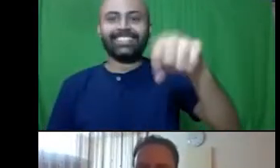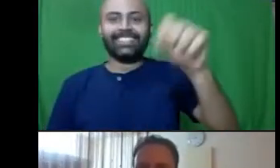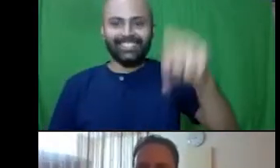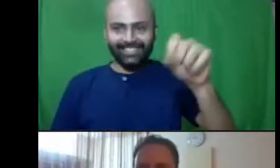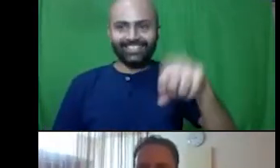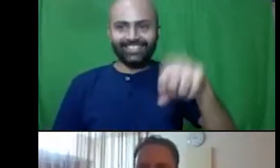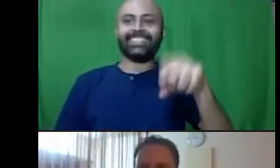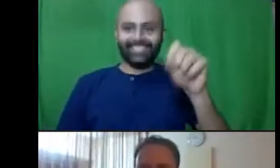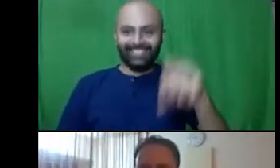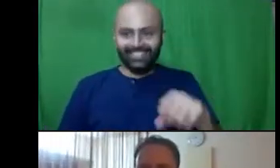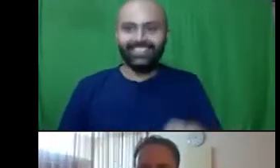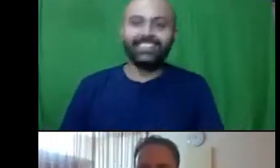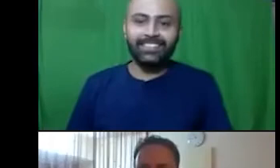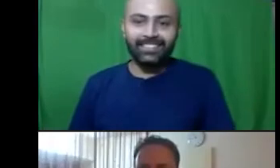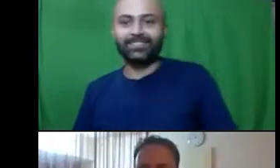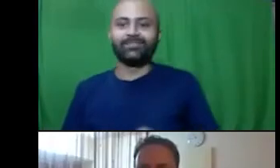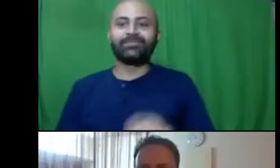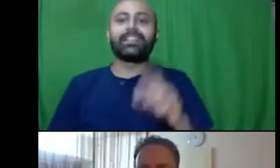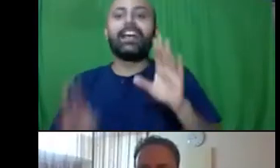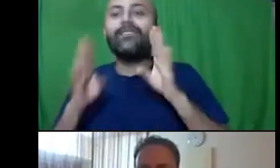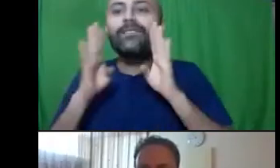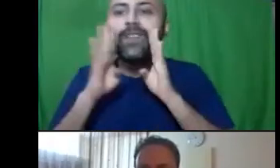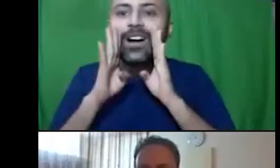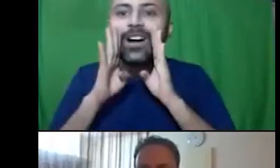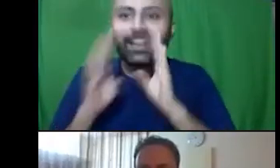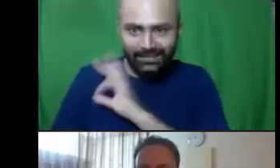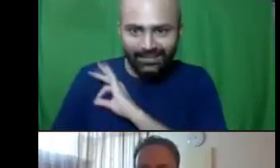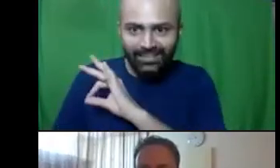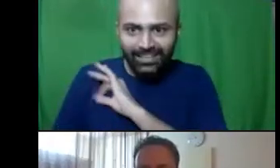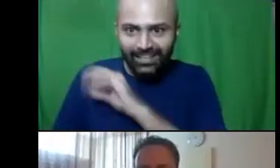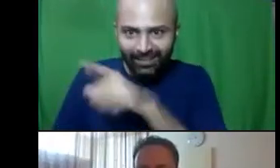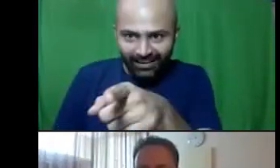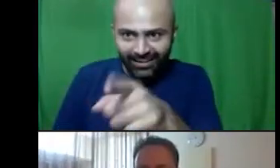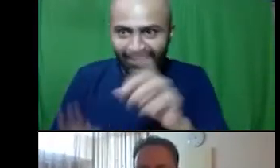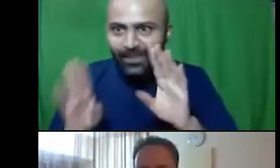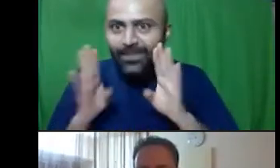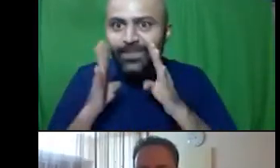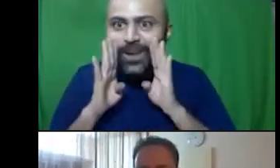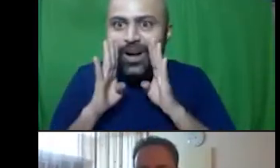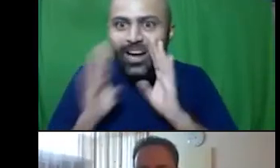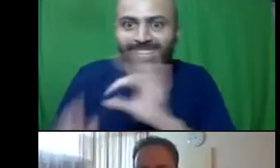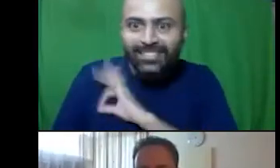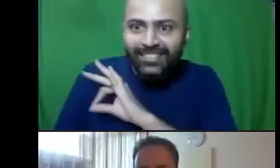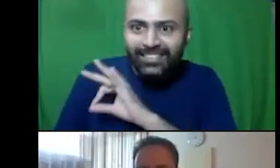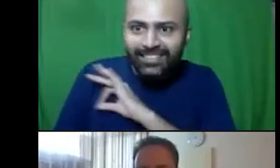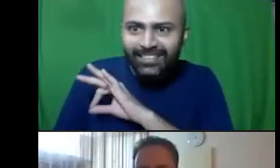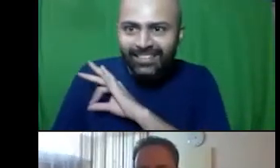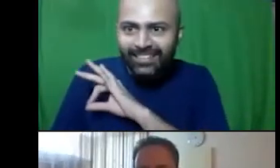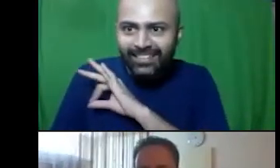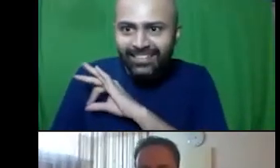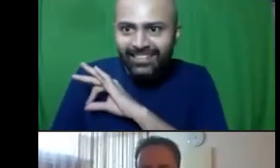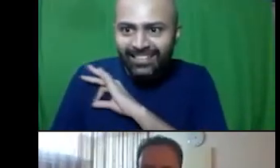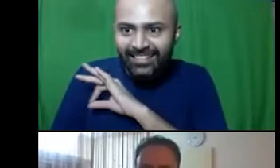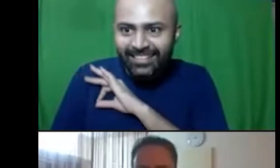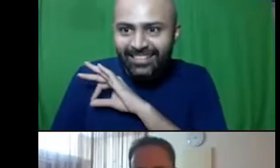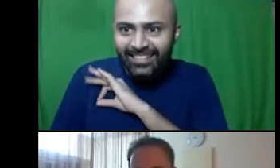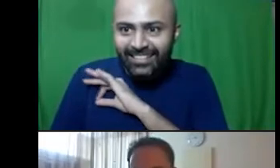No? Okay. You like Instagram? Okay. On Facebook, do you like Facebook?